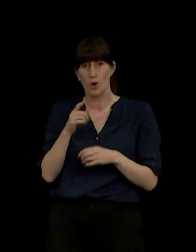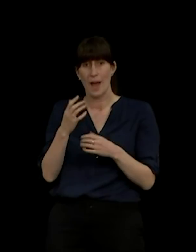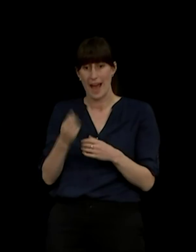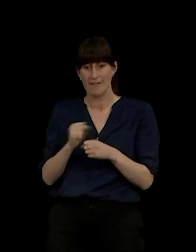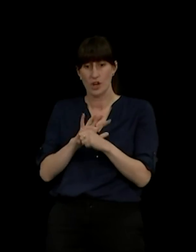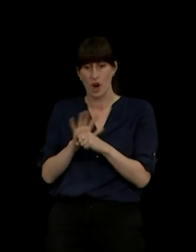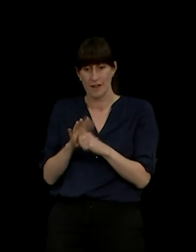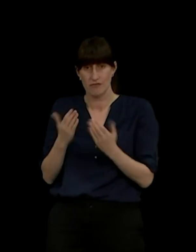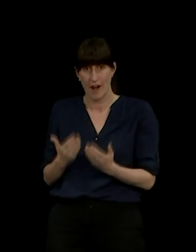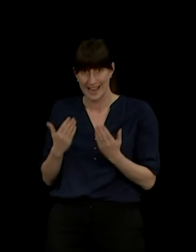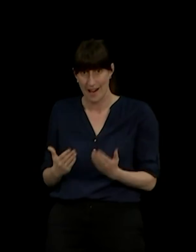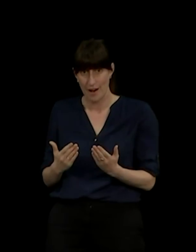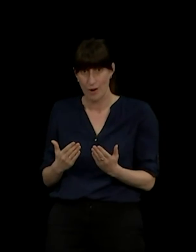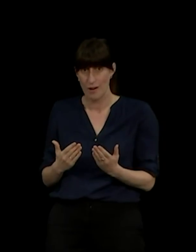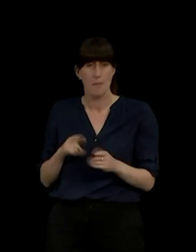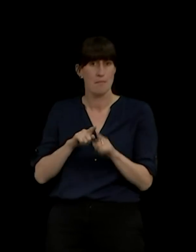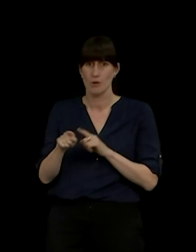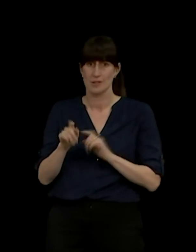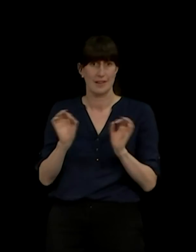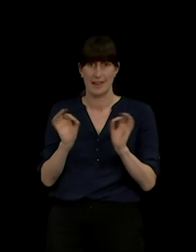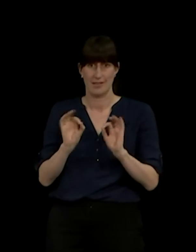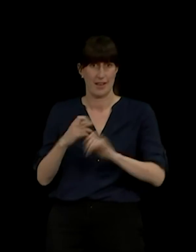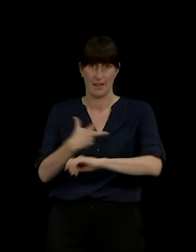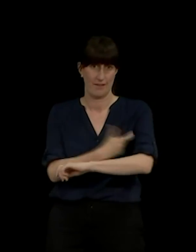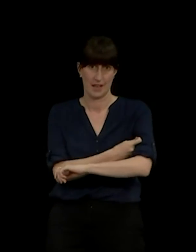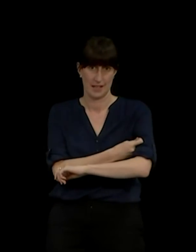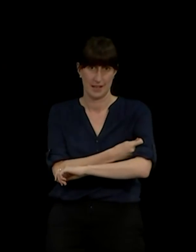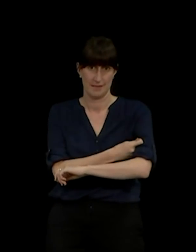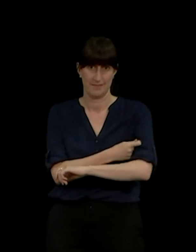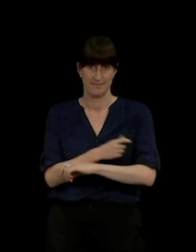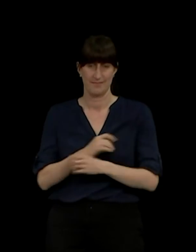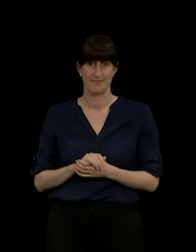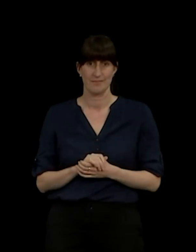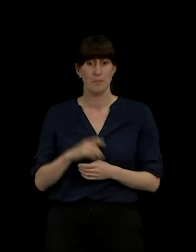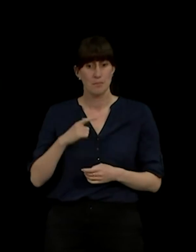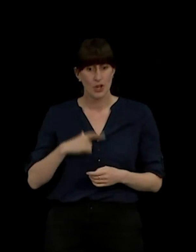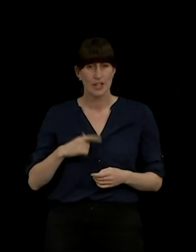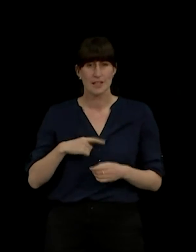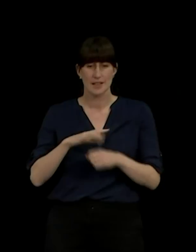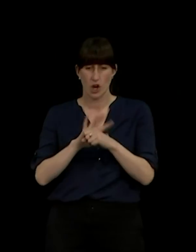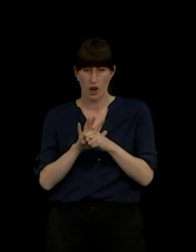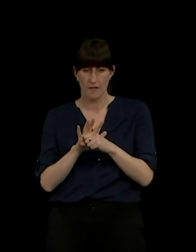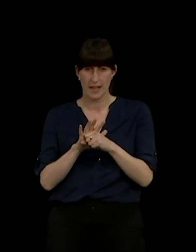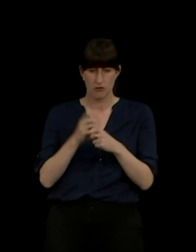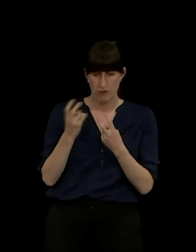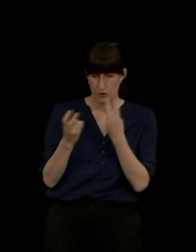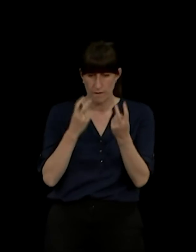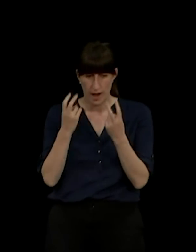the vaccine works, but it's also because the virus is literally finding unvaccinated